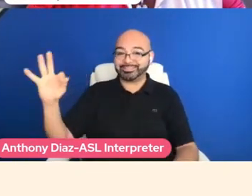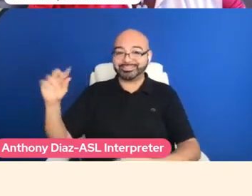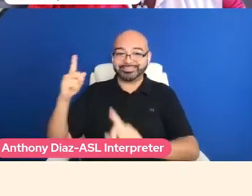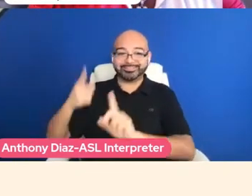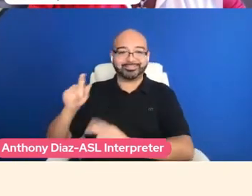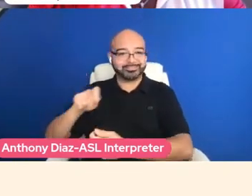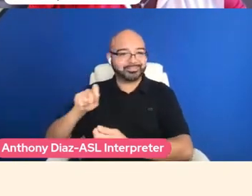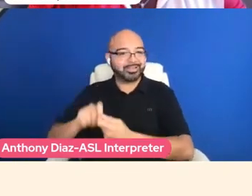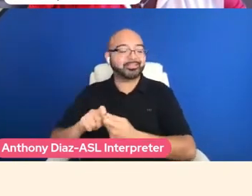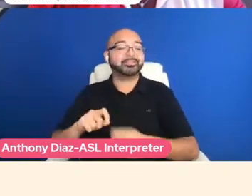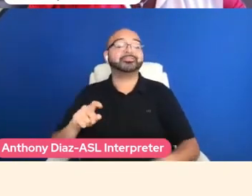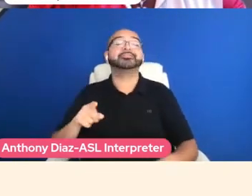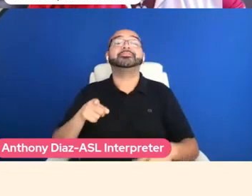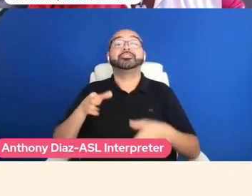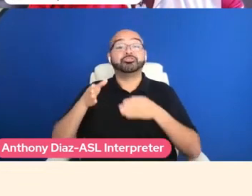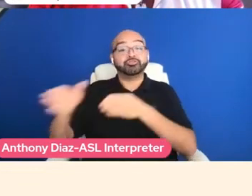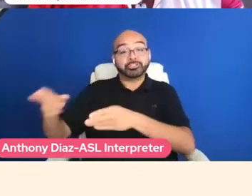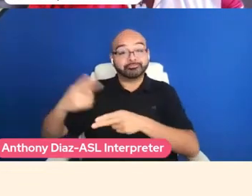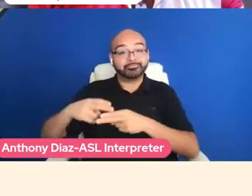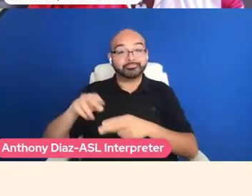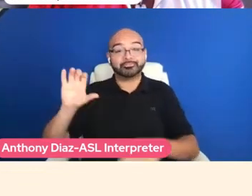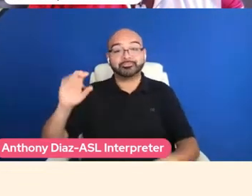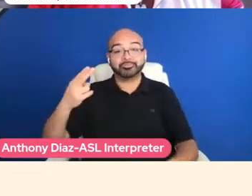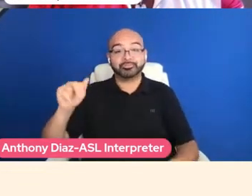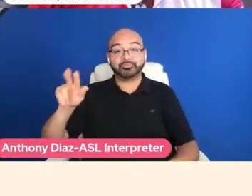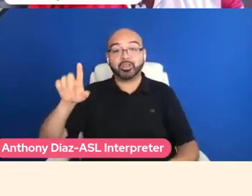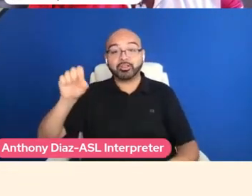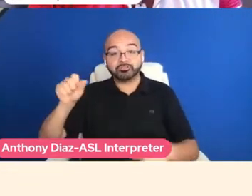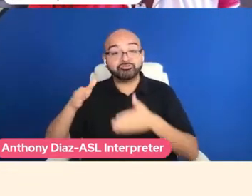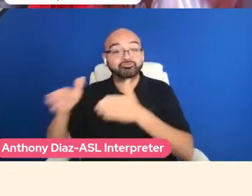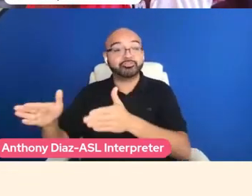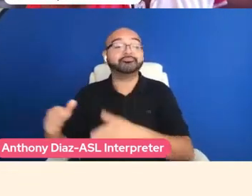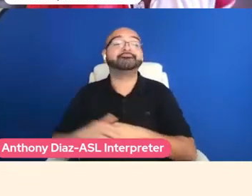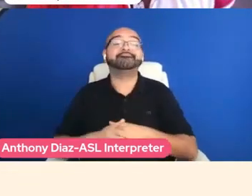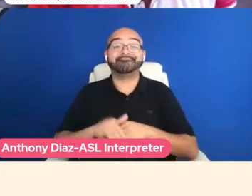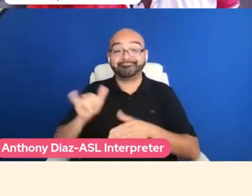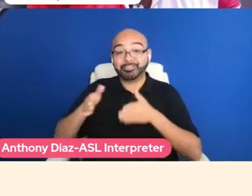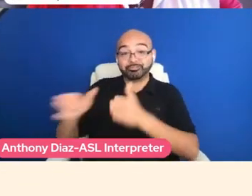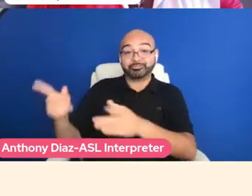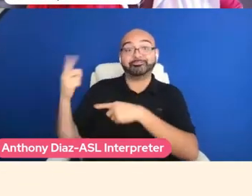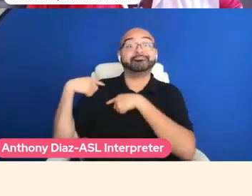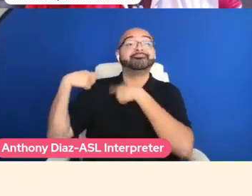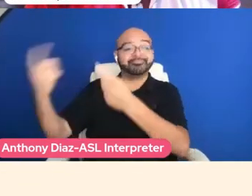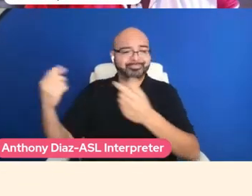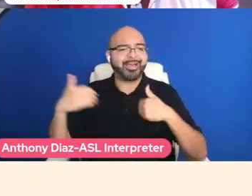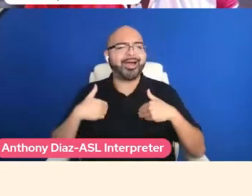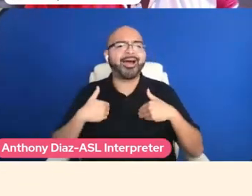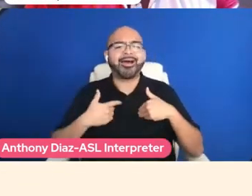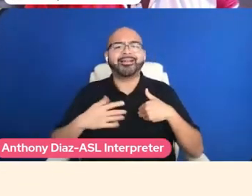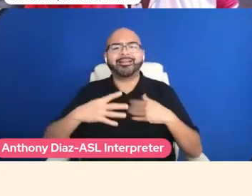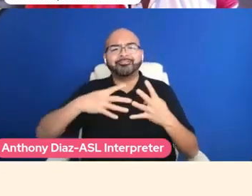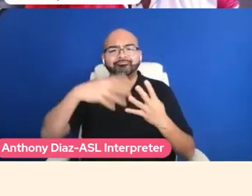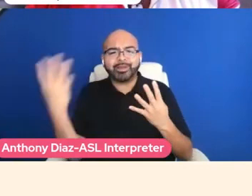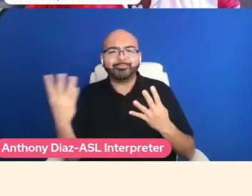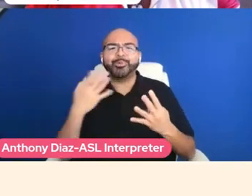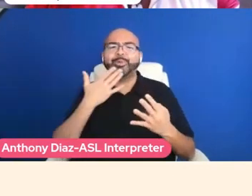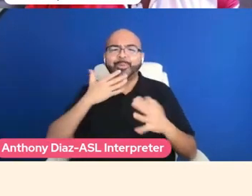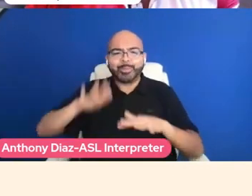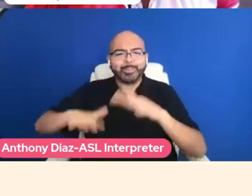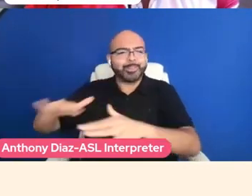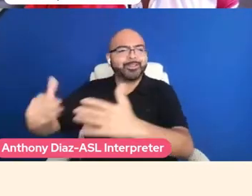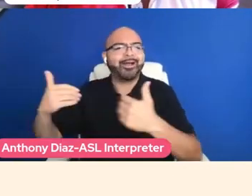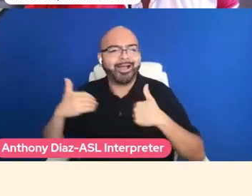on Charles Street. For the longest, it had beautiful little rainbow steps. And the